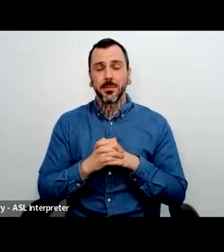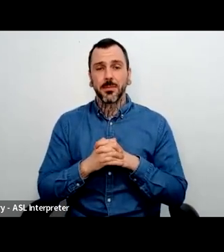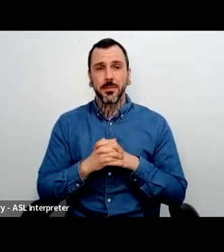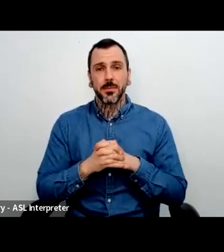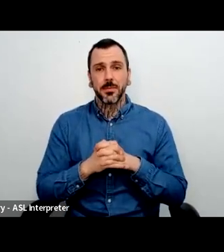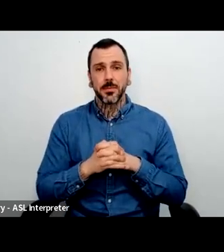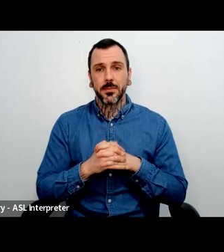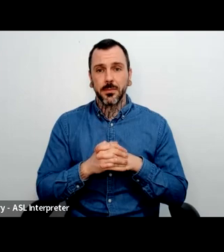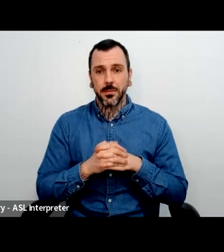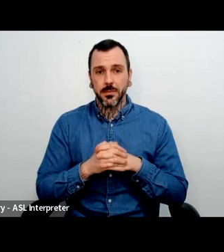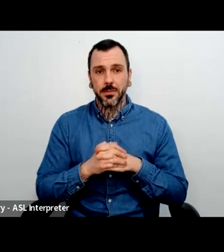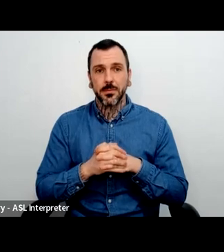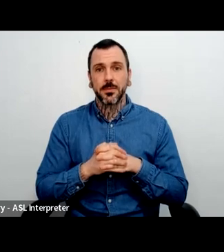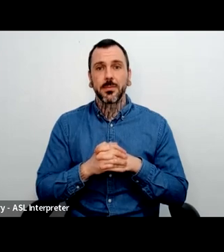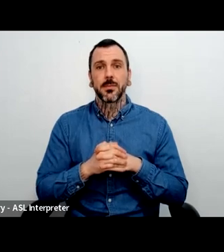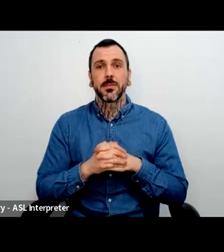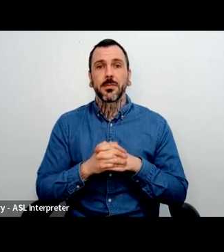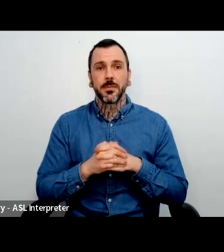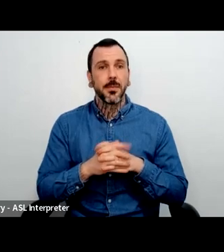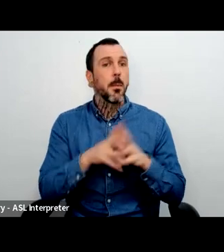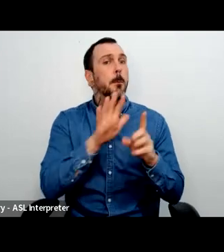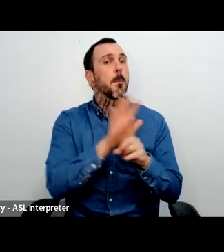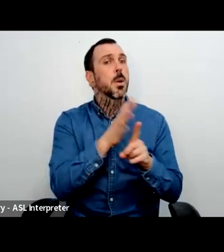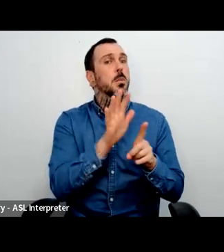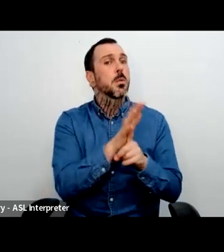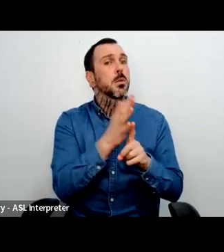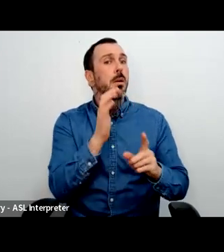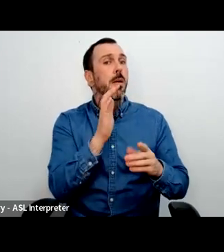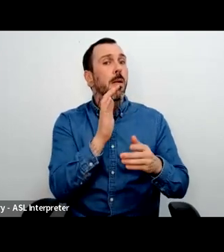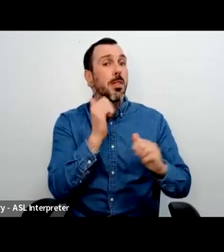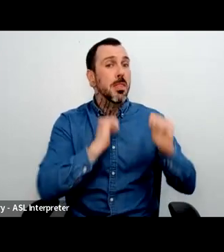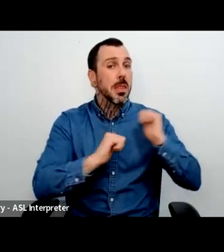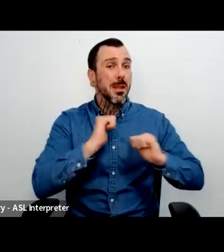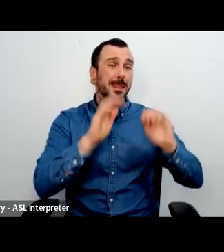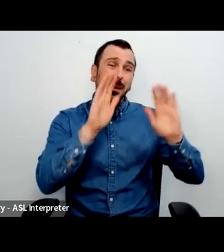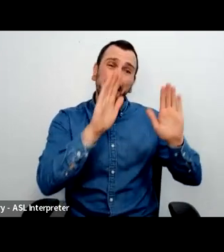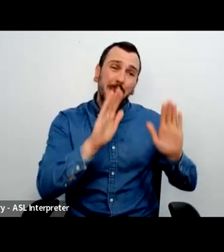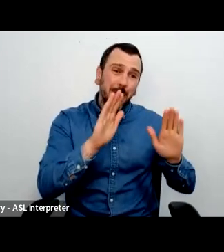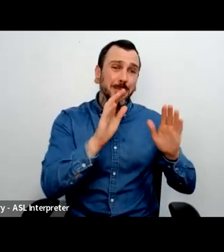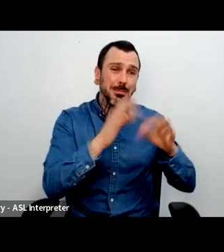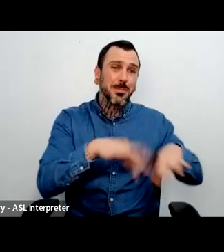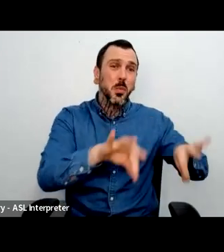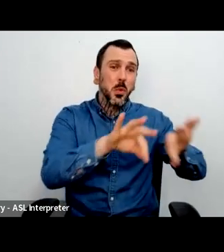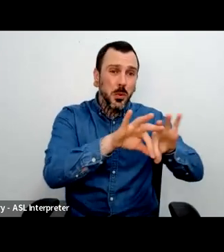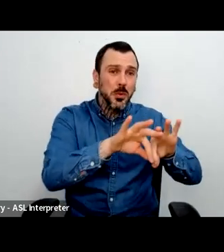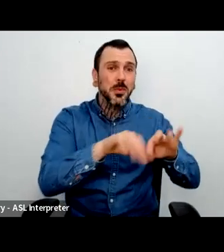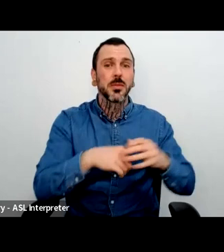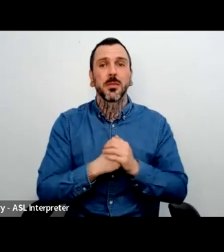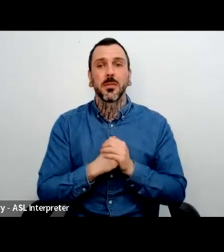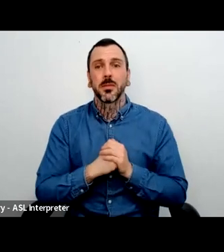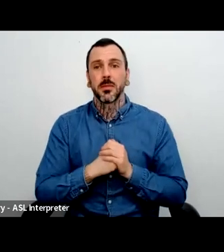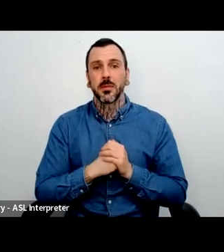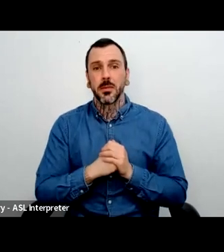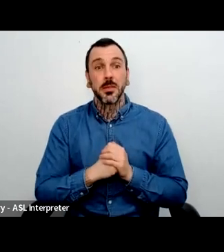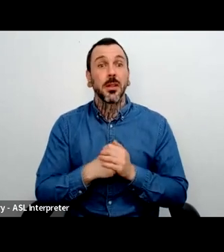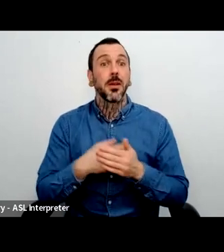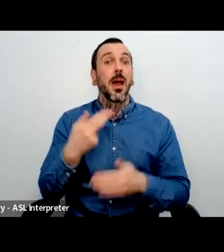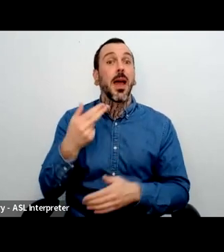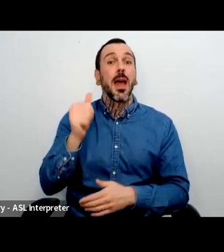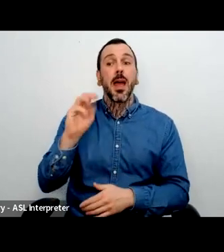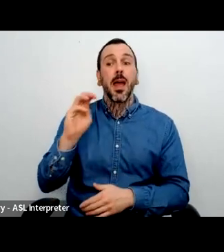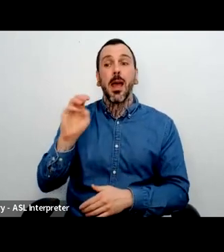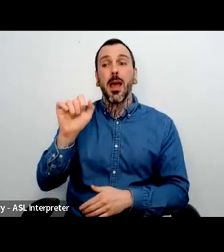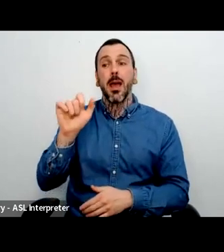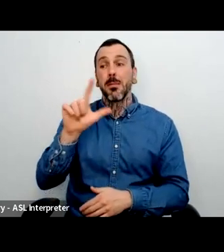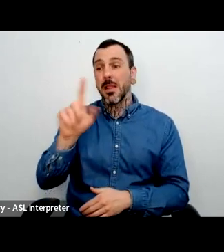commercial theater is awesome. It's important. It's part of the spectrum. It's really important for Benedict Cumberbatch to do Hamlet so that